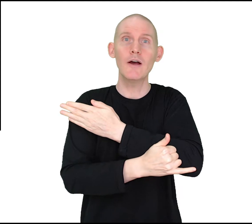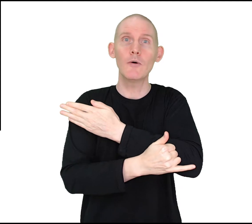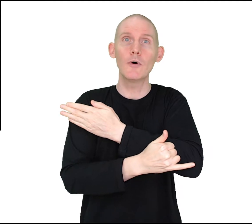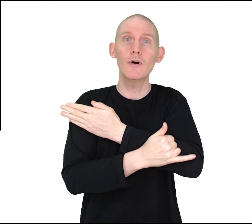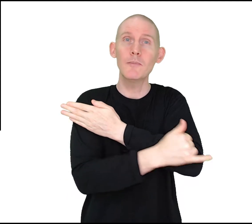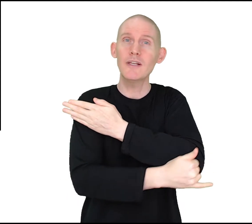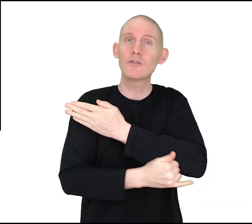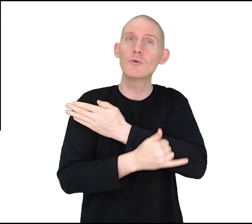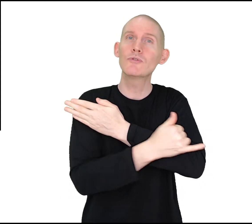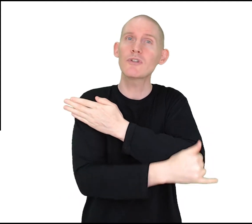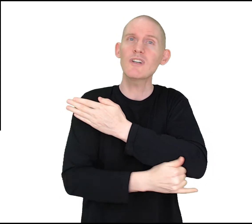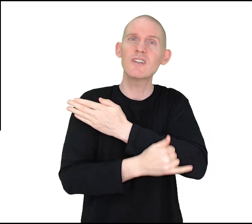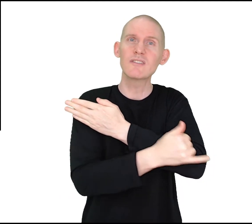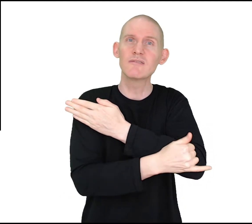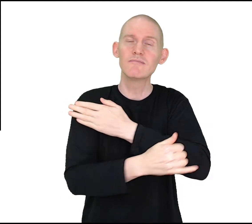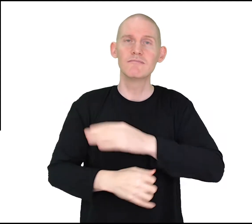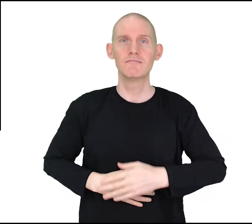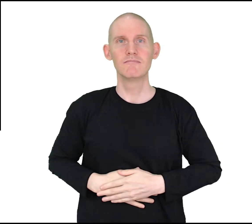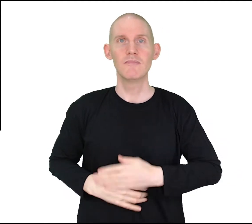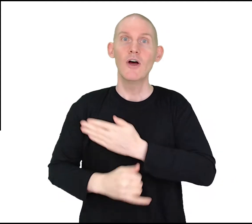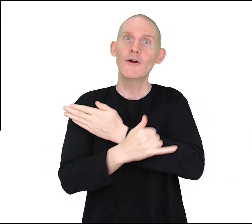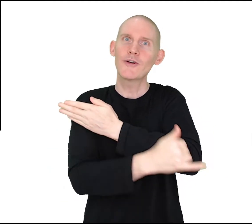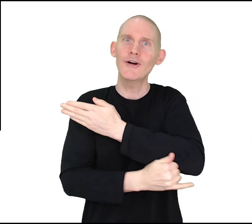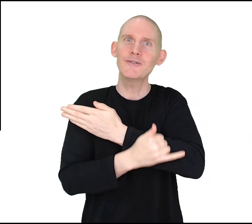elbow, and make 2 circles. Country.